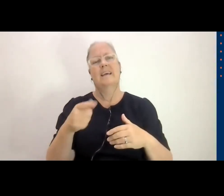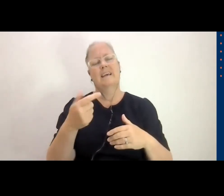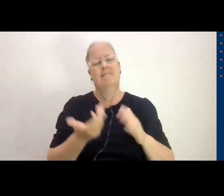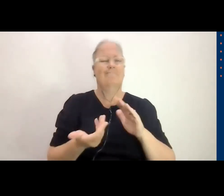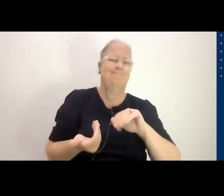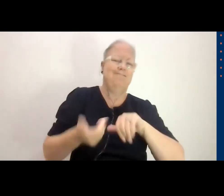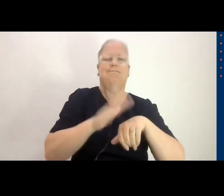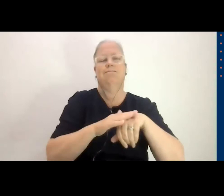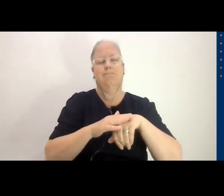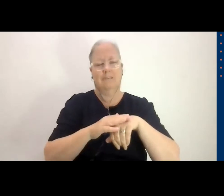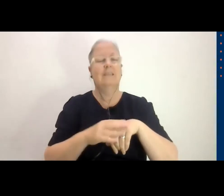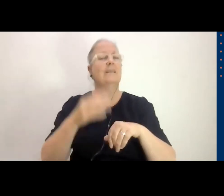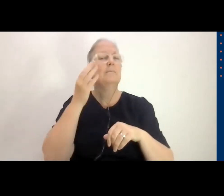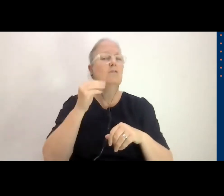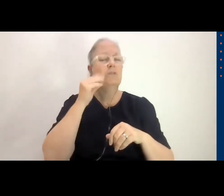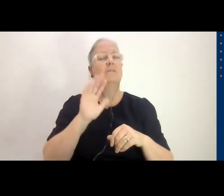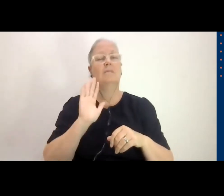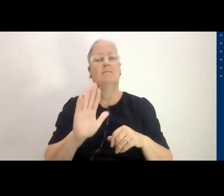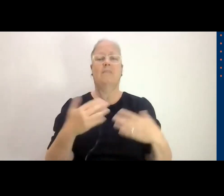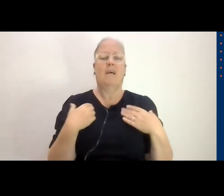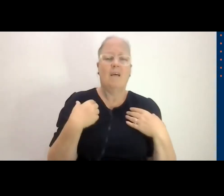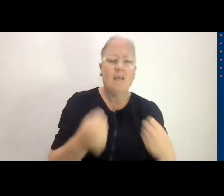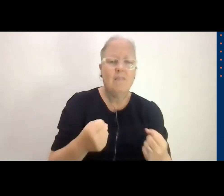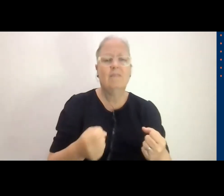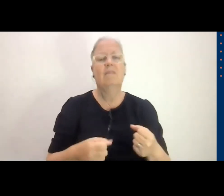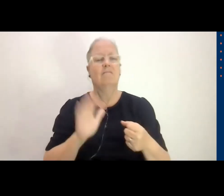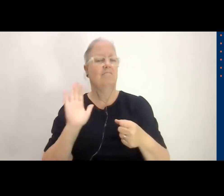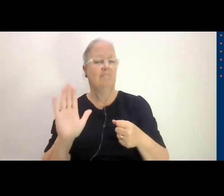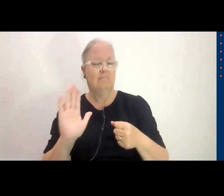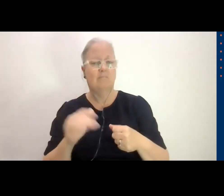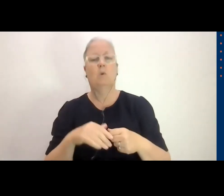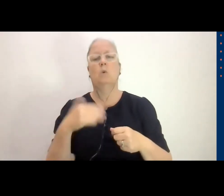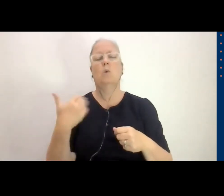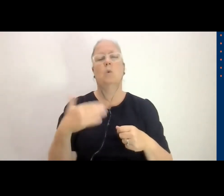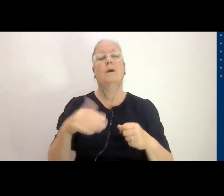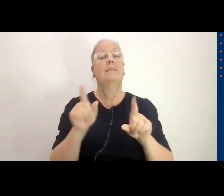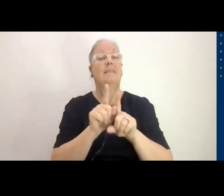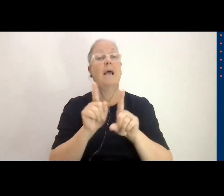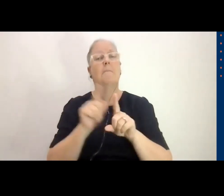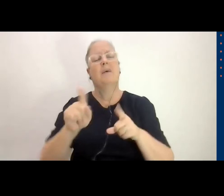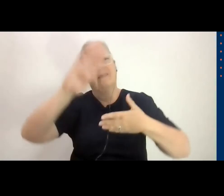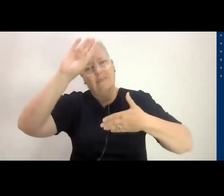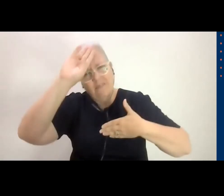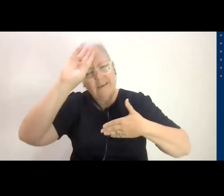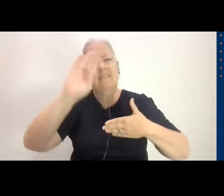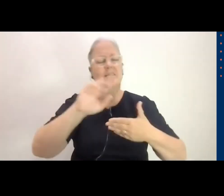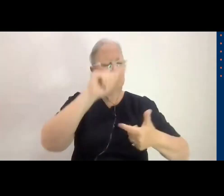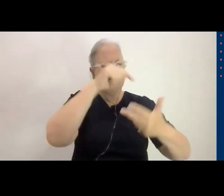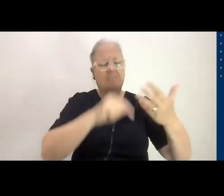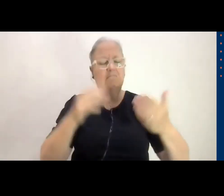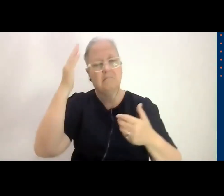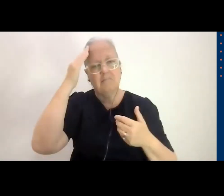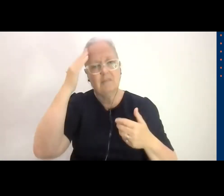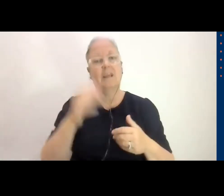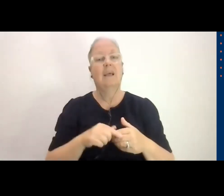Prior to joining UNAIDS last year, Dr. Kamal worked as a program manager at UNDP for the Global Fund for HIV and